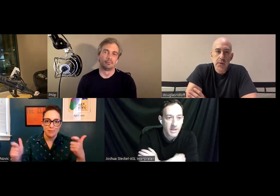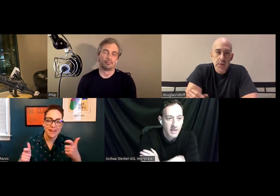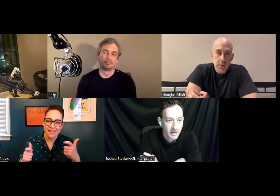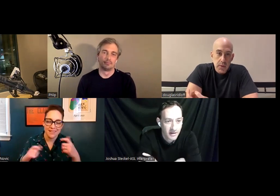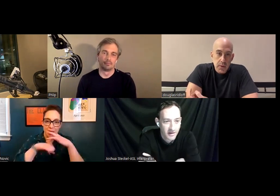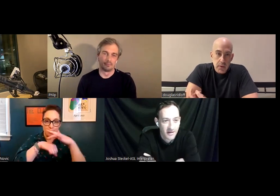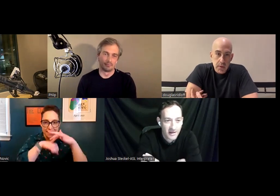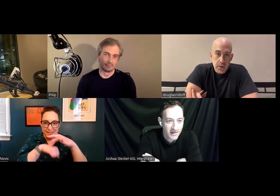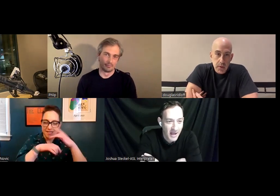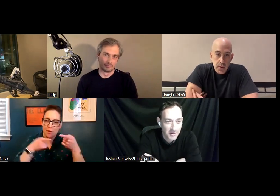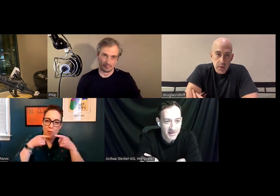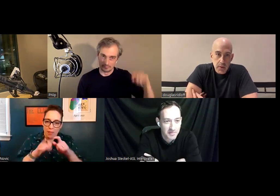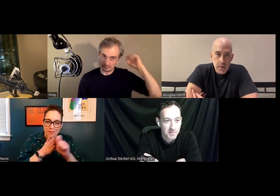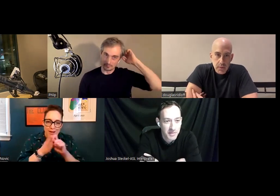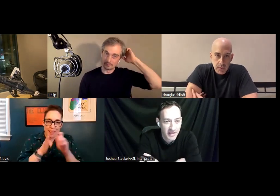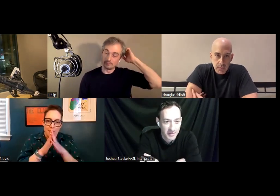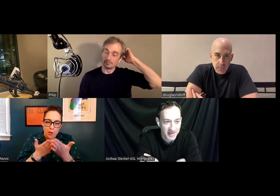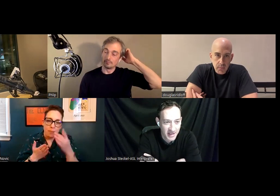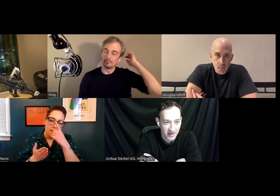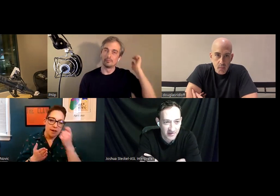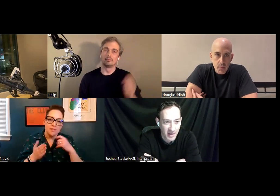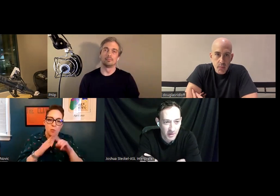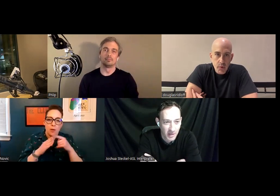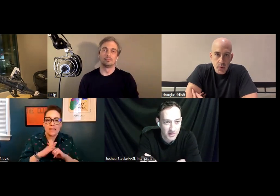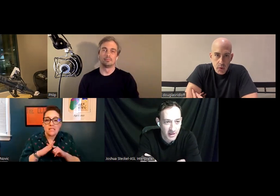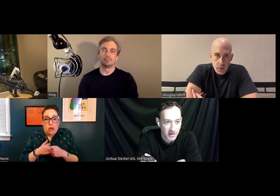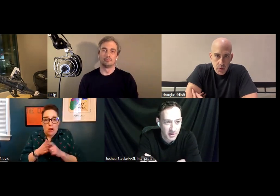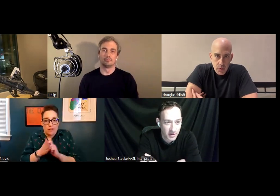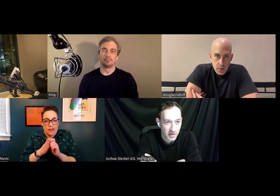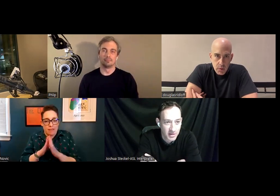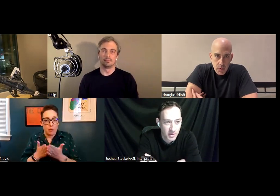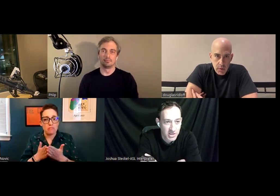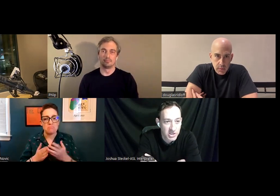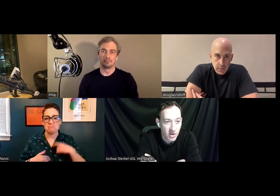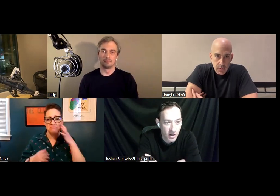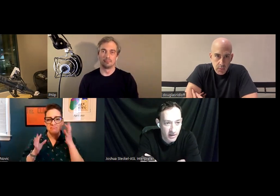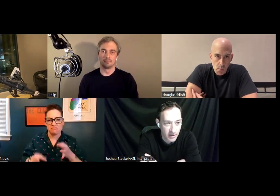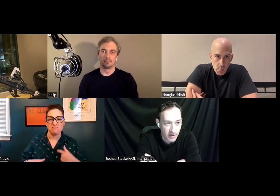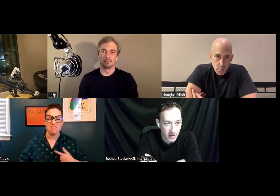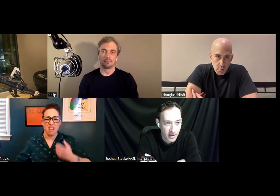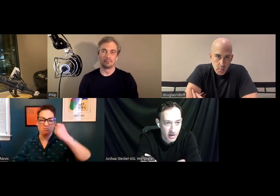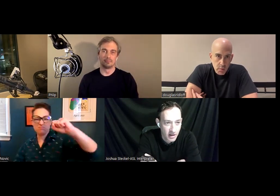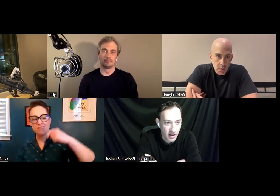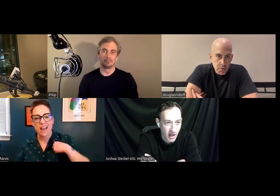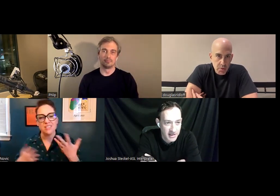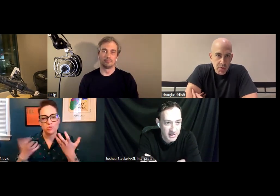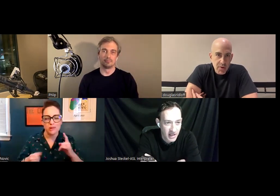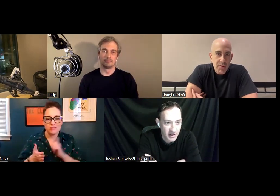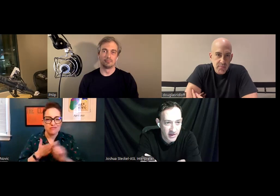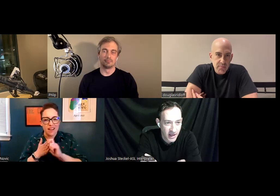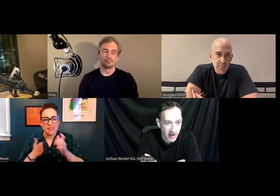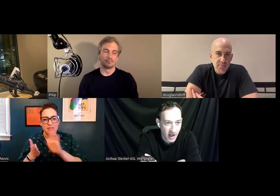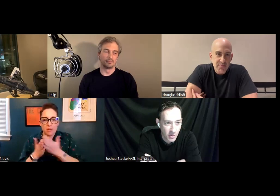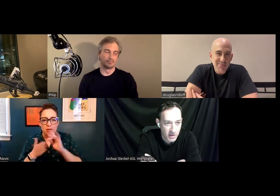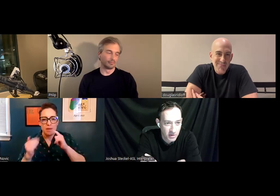Well, for me, that was a big obsession of mine when I was writing the book, because when I started, I